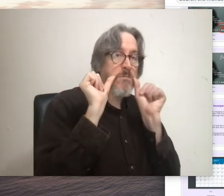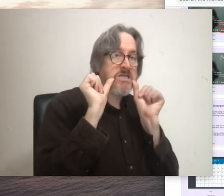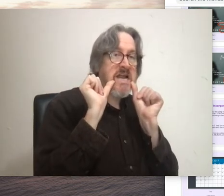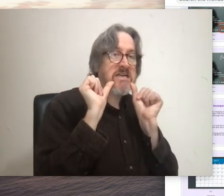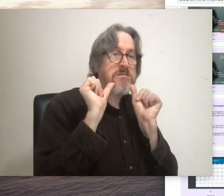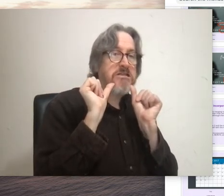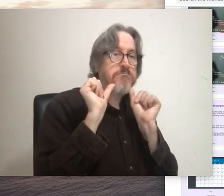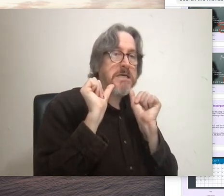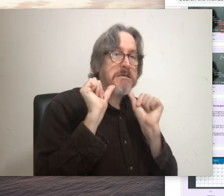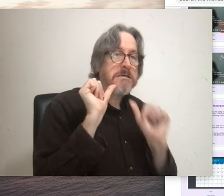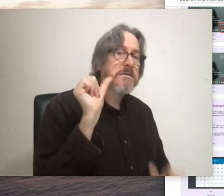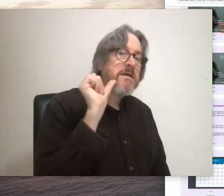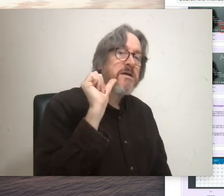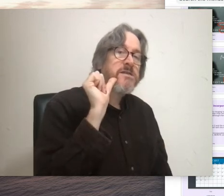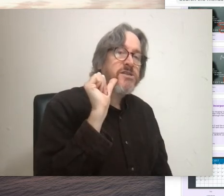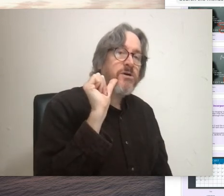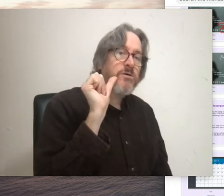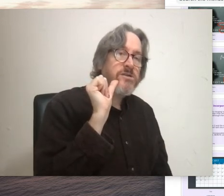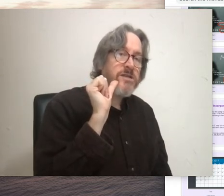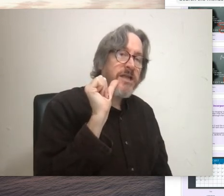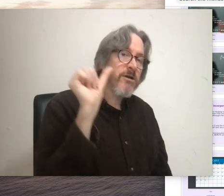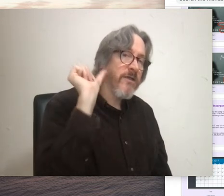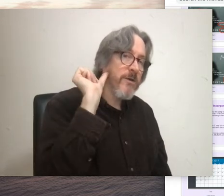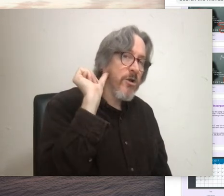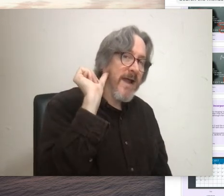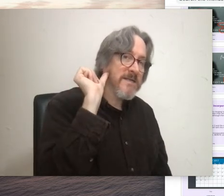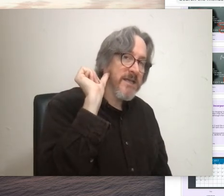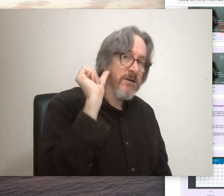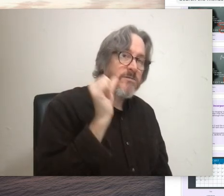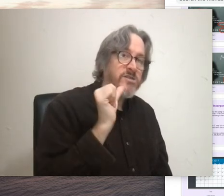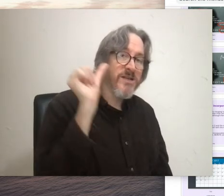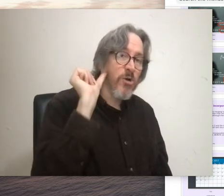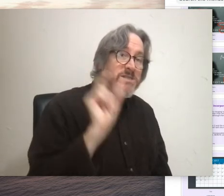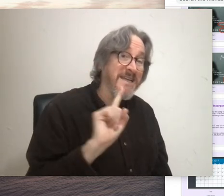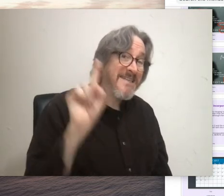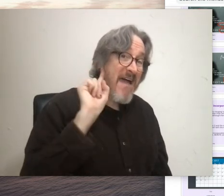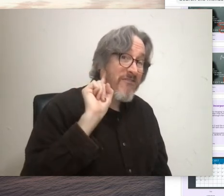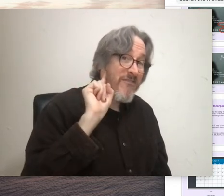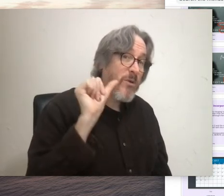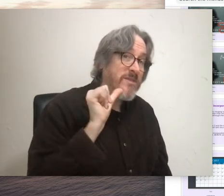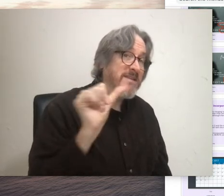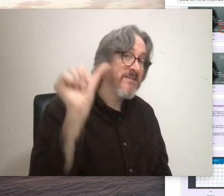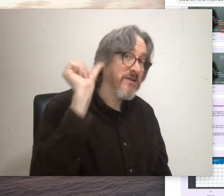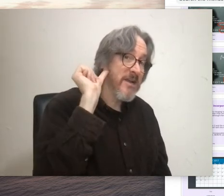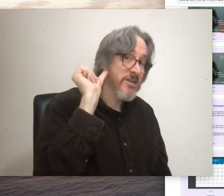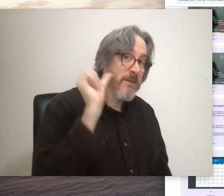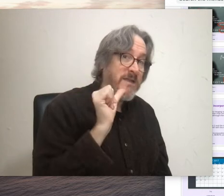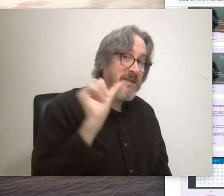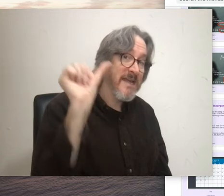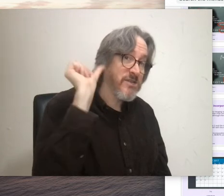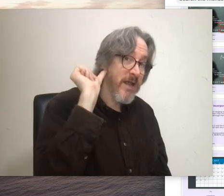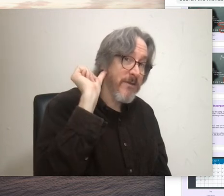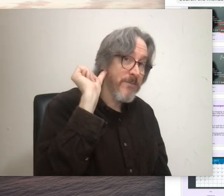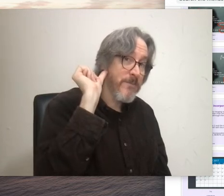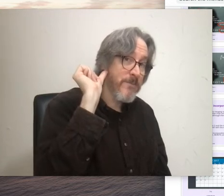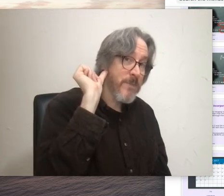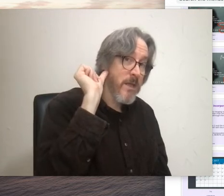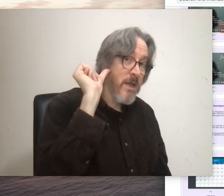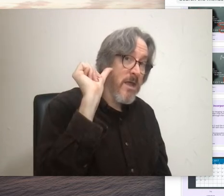where your mustache meets beard. So here, and then go back to the ear. So it's almost like deaf, but with a different handshape.